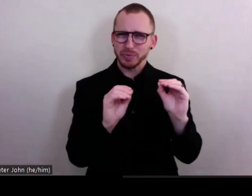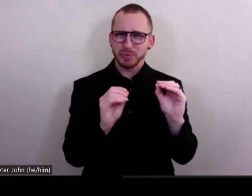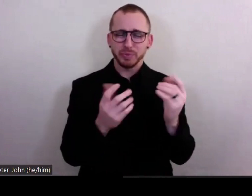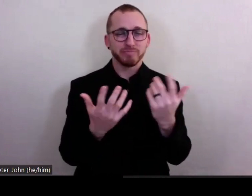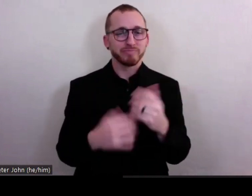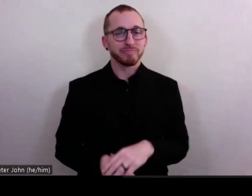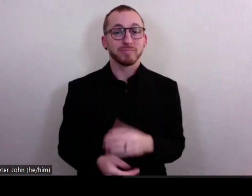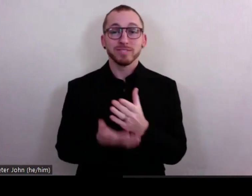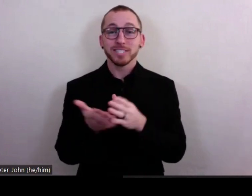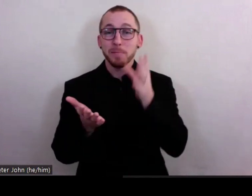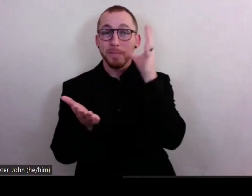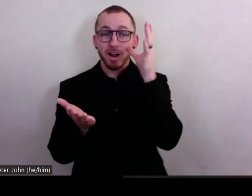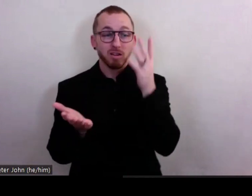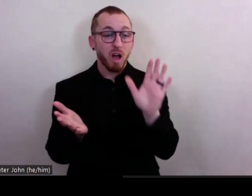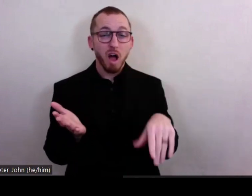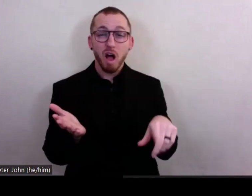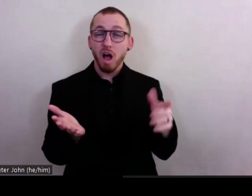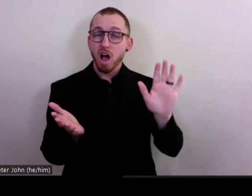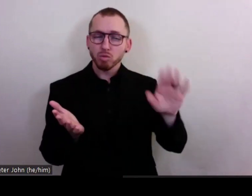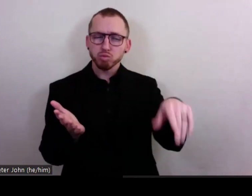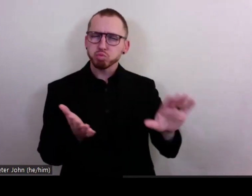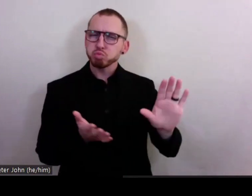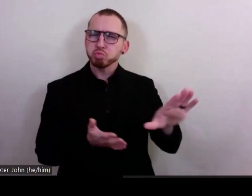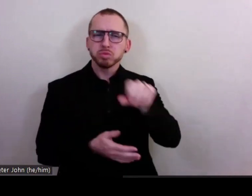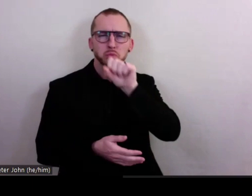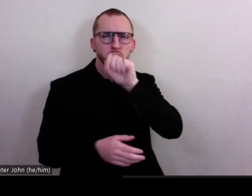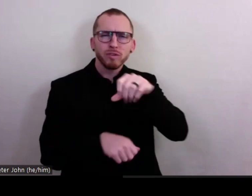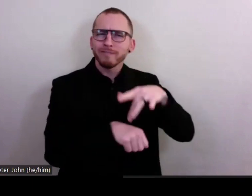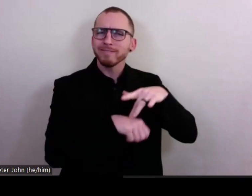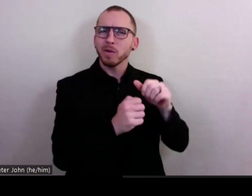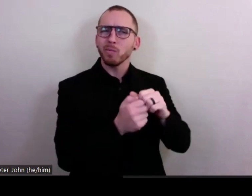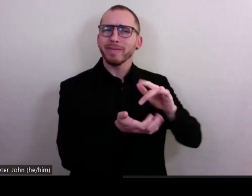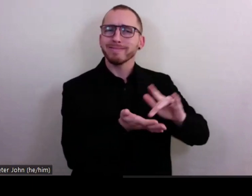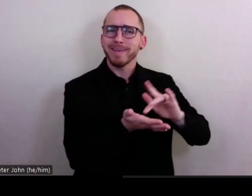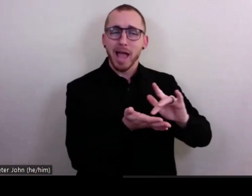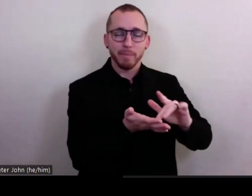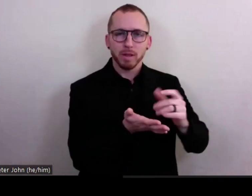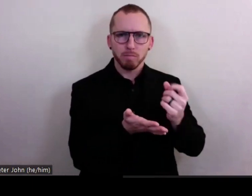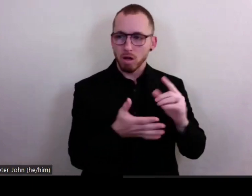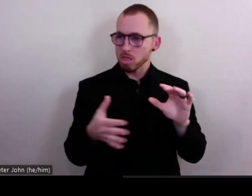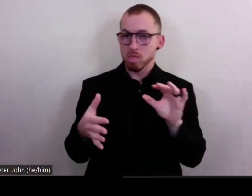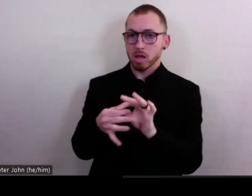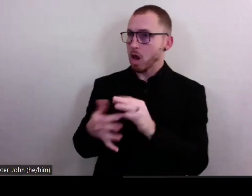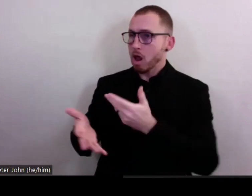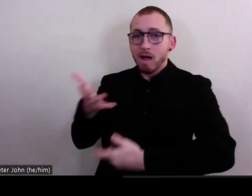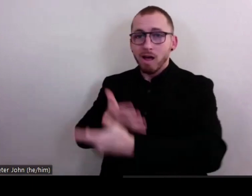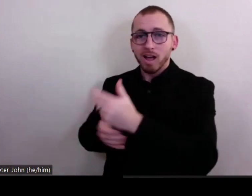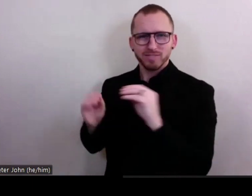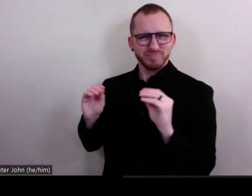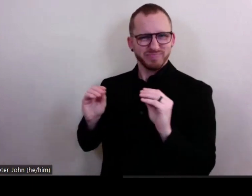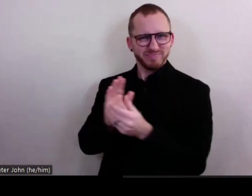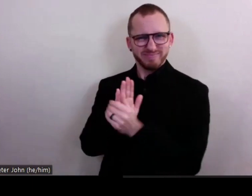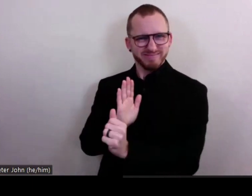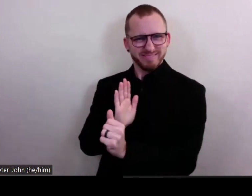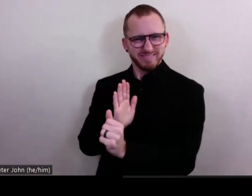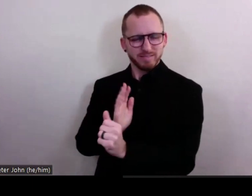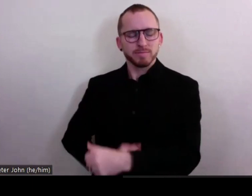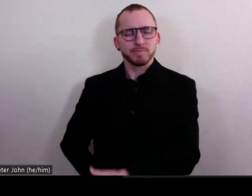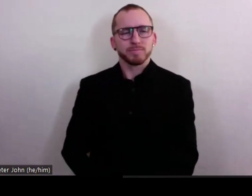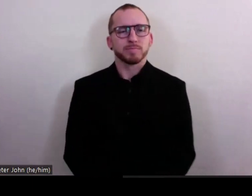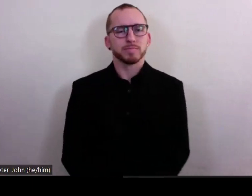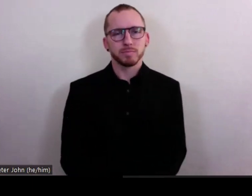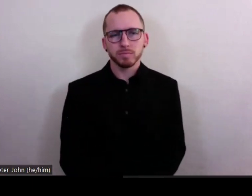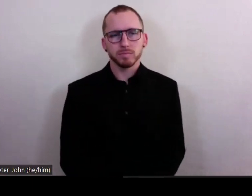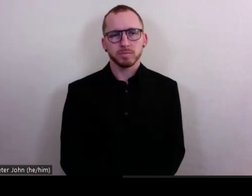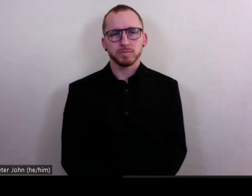love their cell phone. They have no way of connecting with anyone else. And so they lack